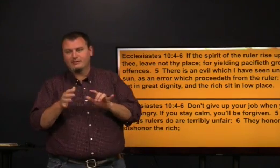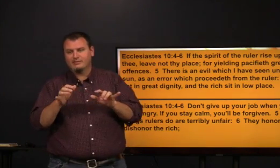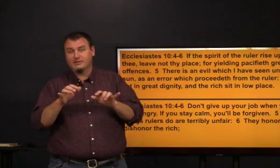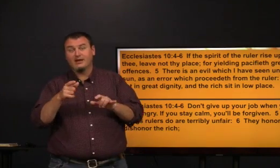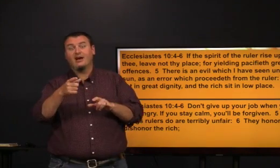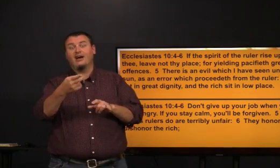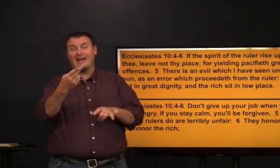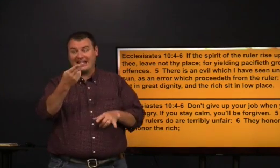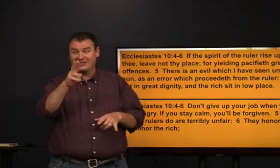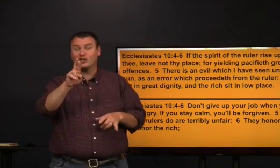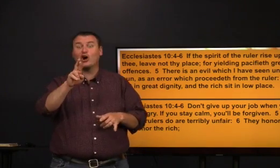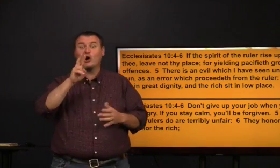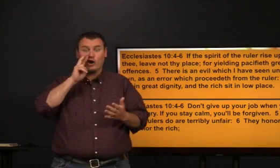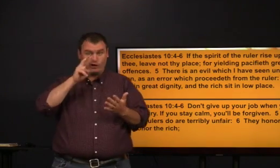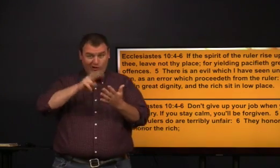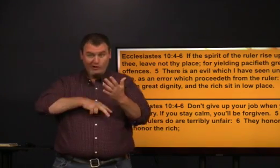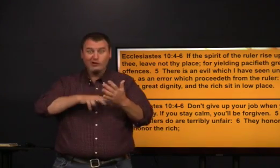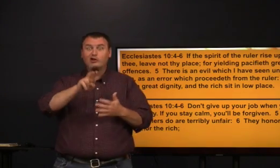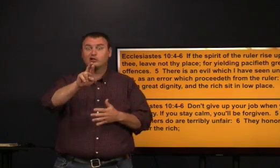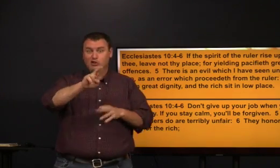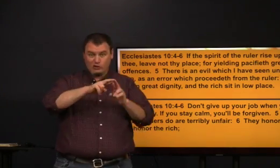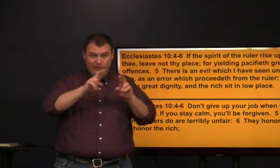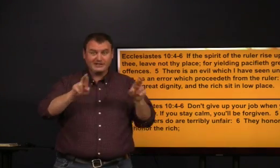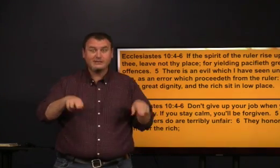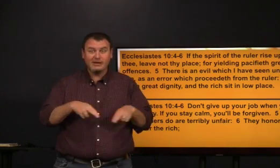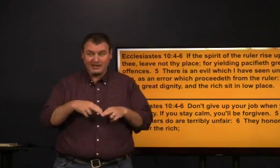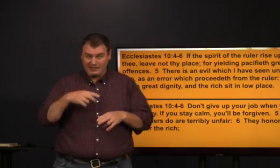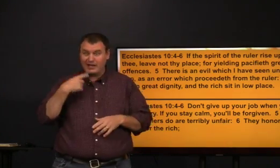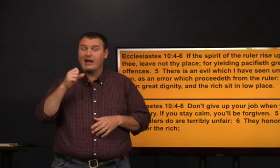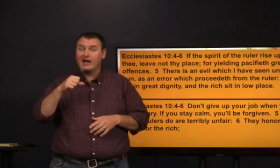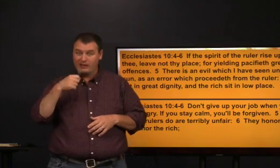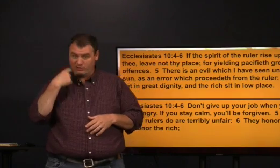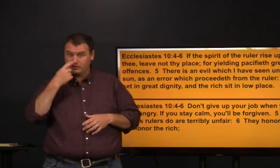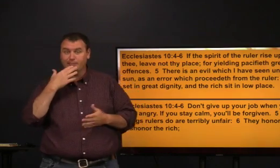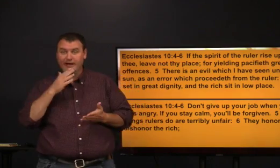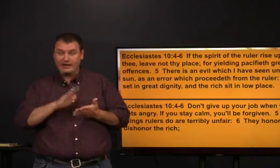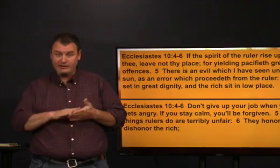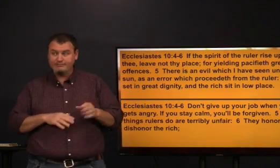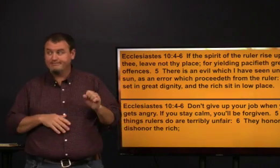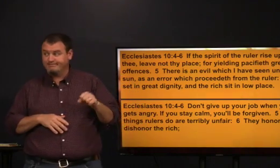Becomes HR. Looks your resume. Yeah, it looks bad.